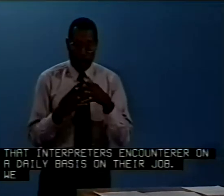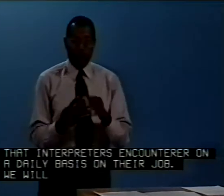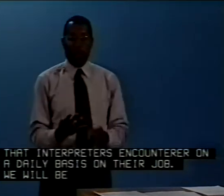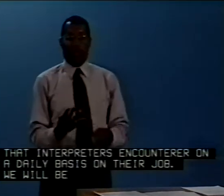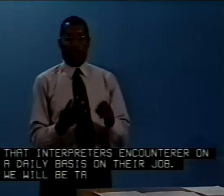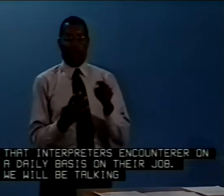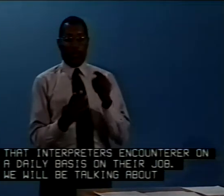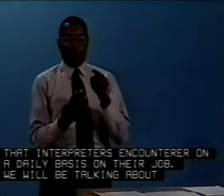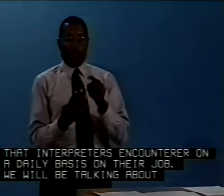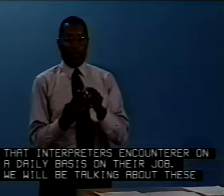American,